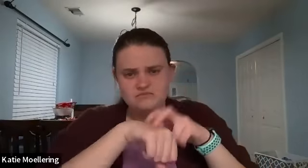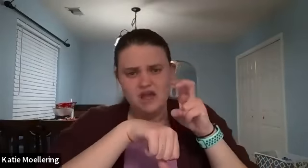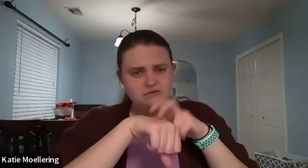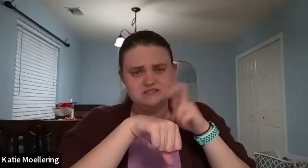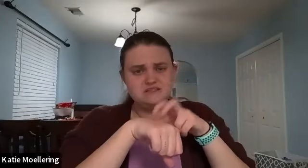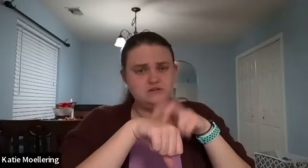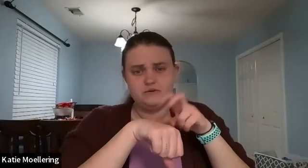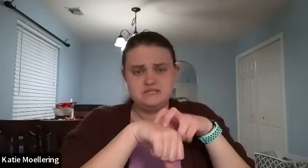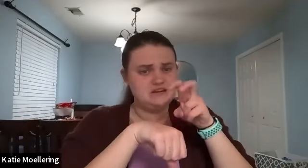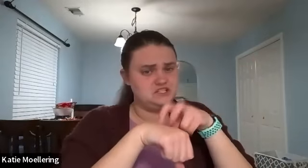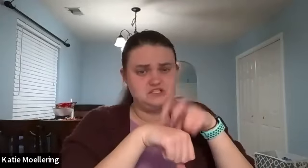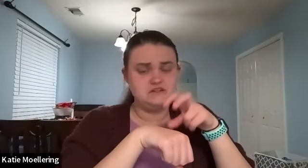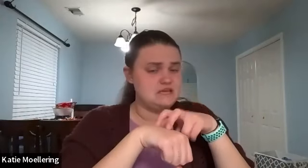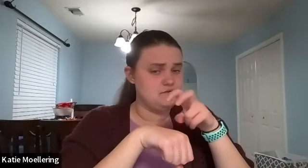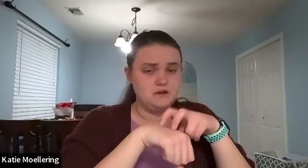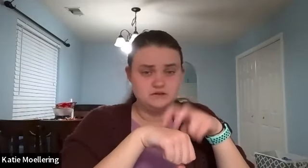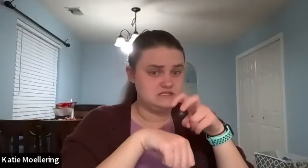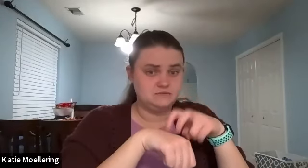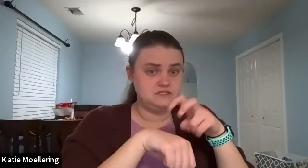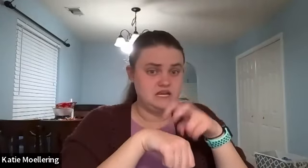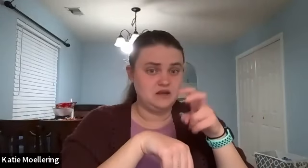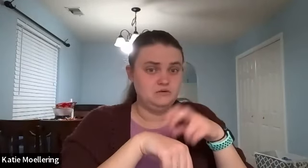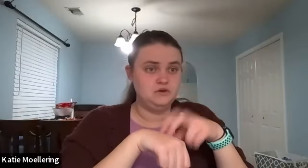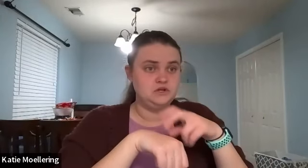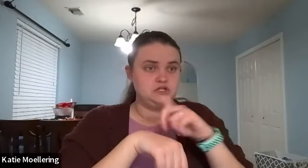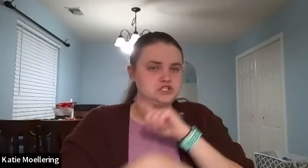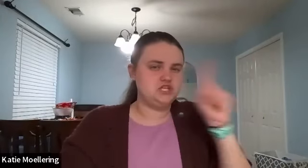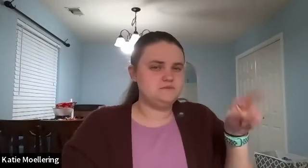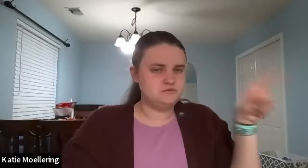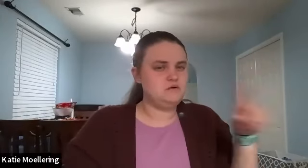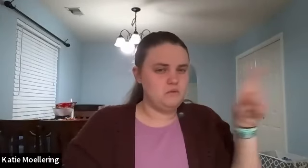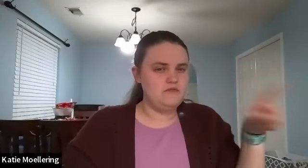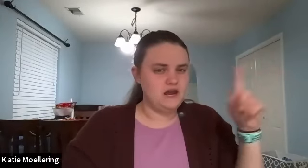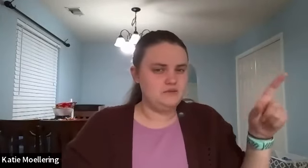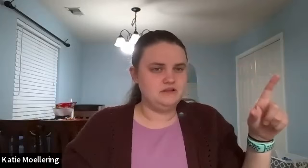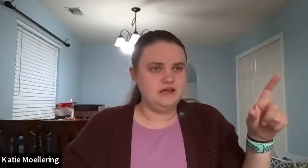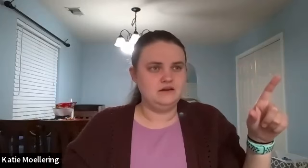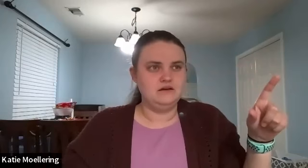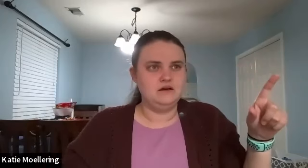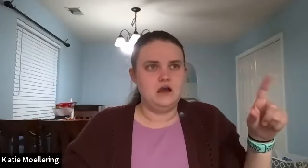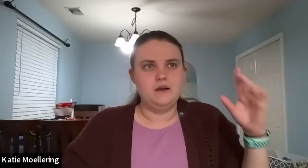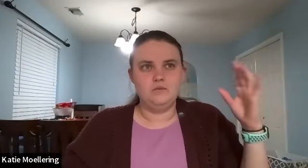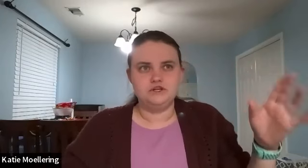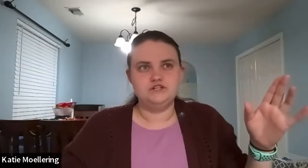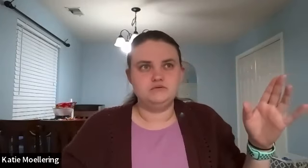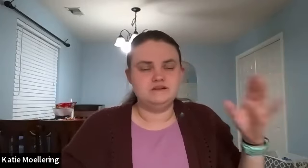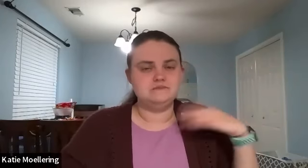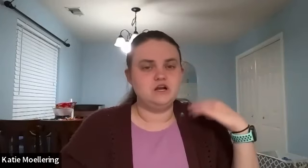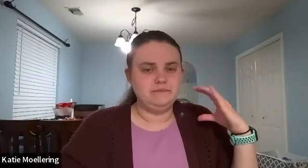I would still, for potato, just do this. Everyone knows this is potato. Chips would be the one that I'd be like, I'm worried you don't realize I'm talking about